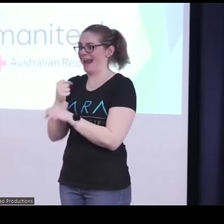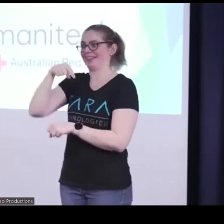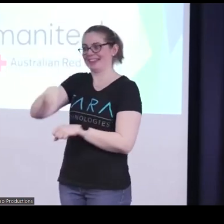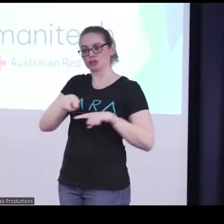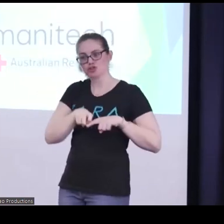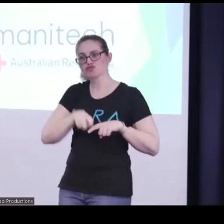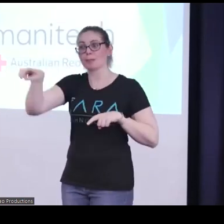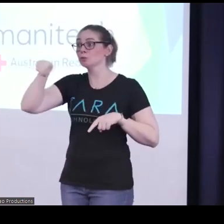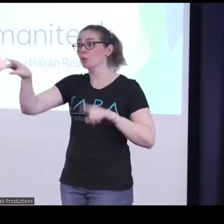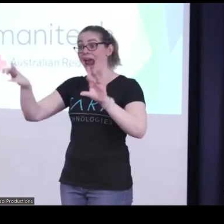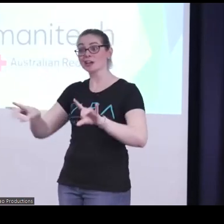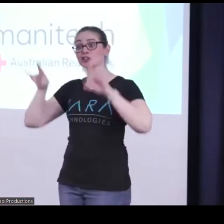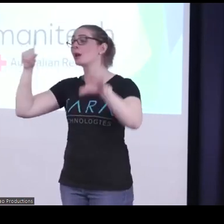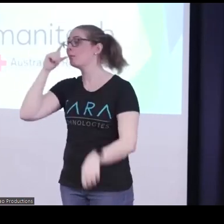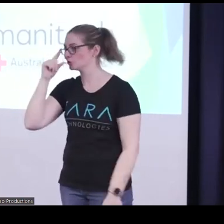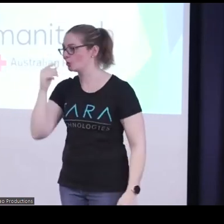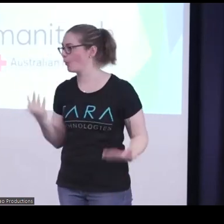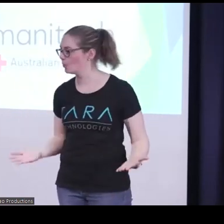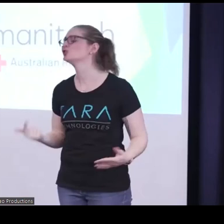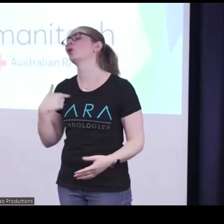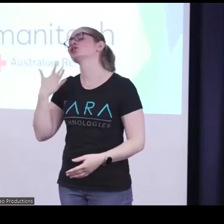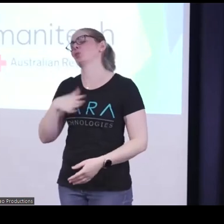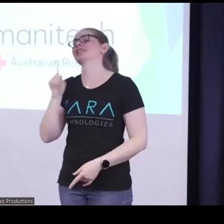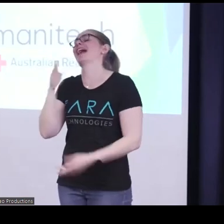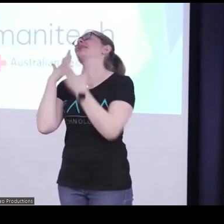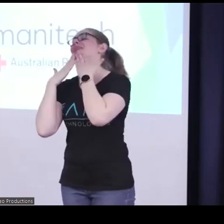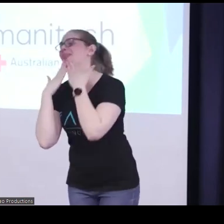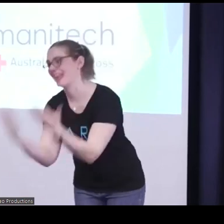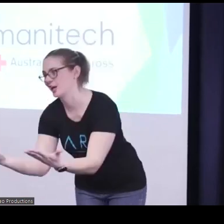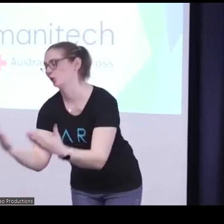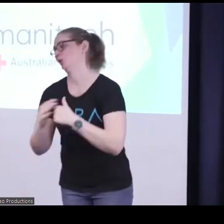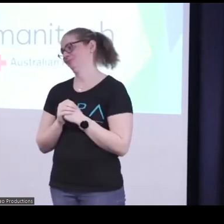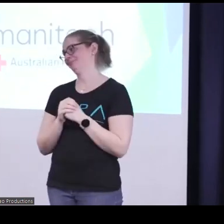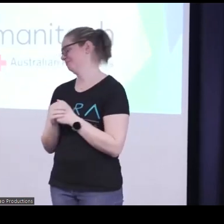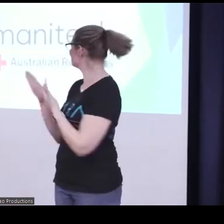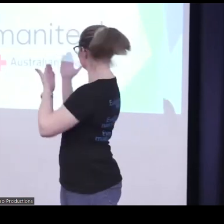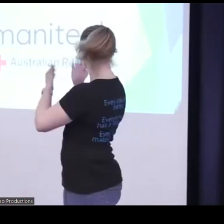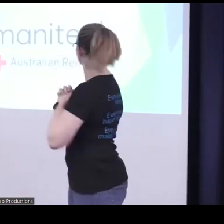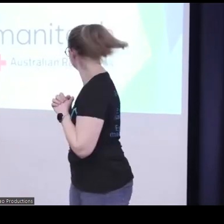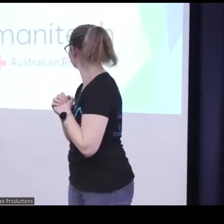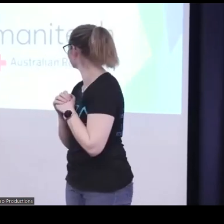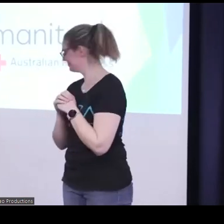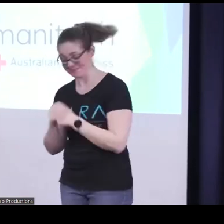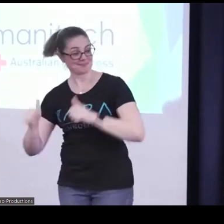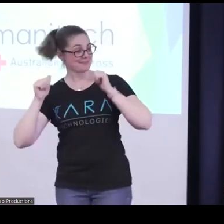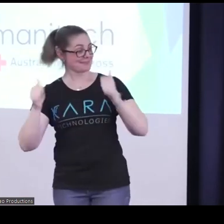They are the ones who actually made this trip to Australia possible. So I wanted to say a big thank you to